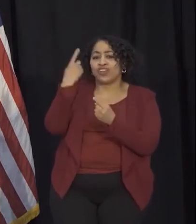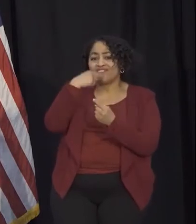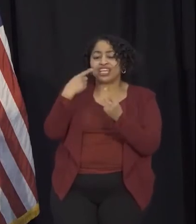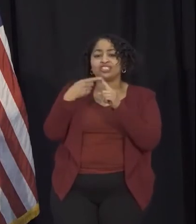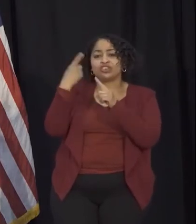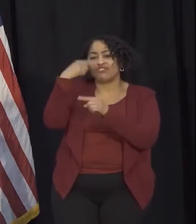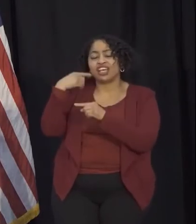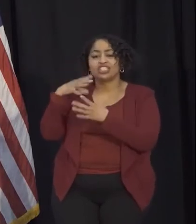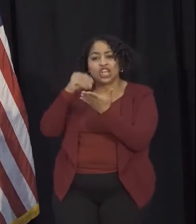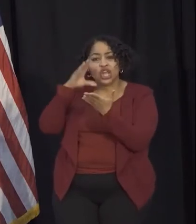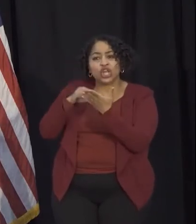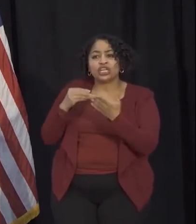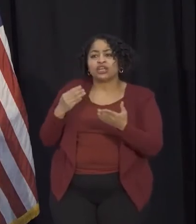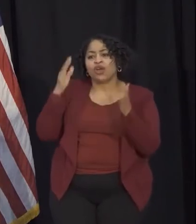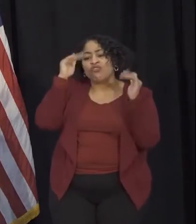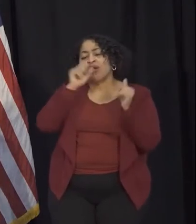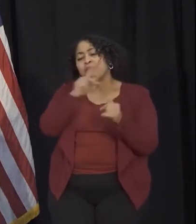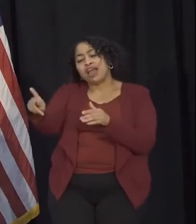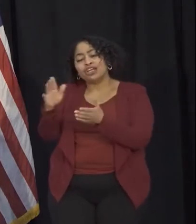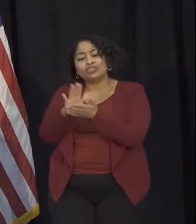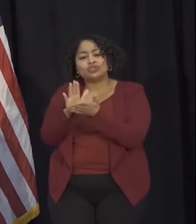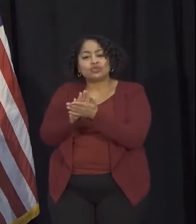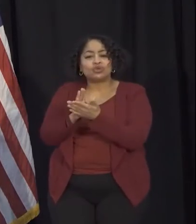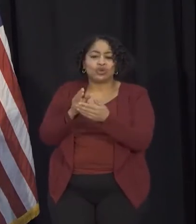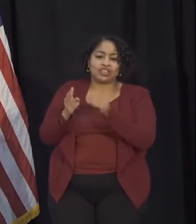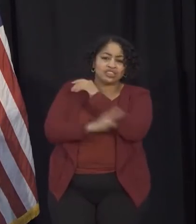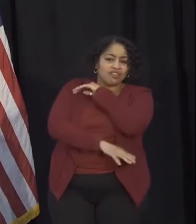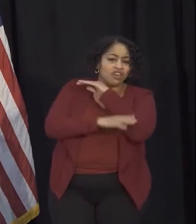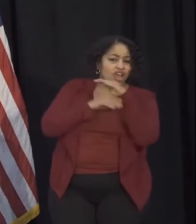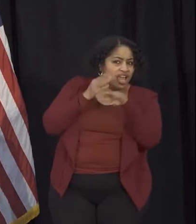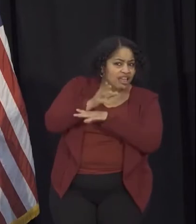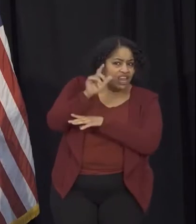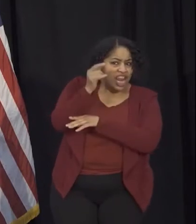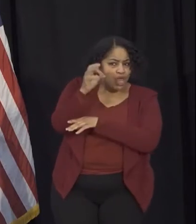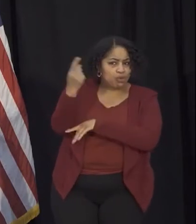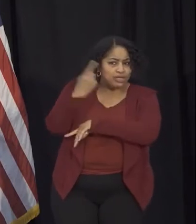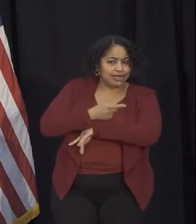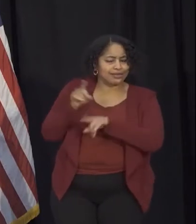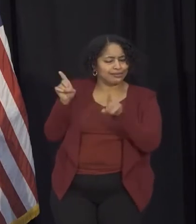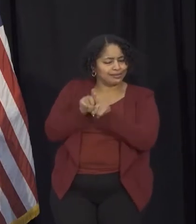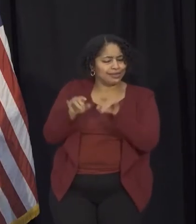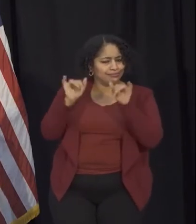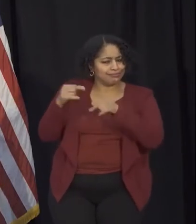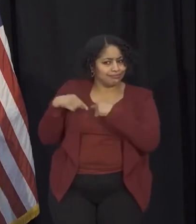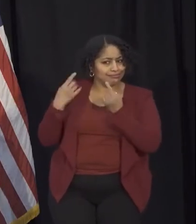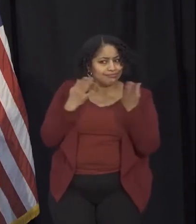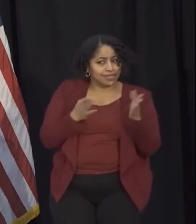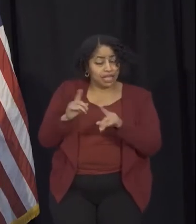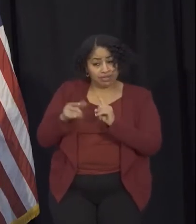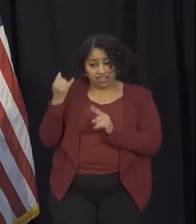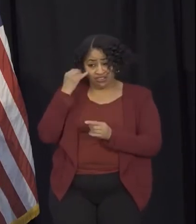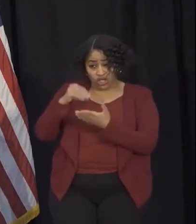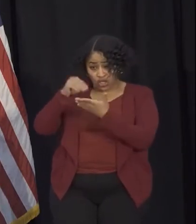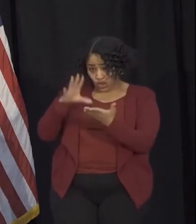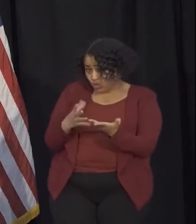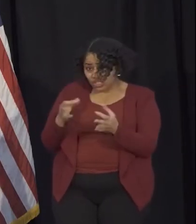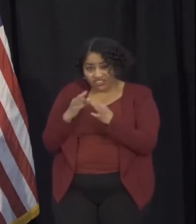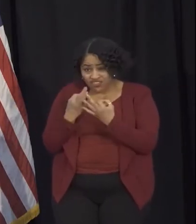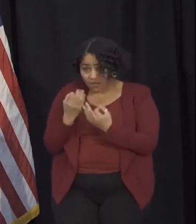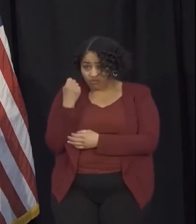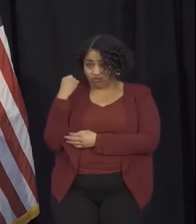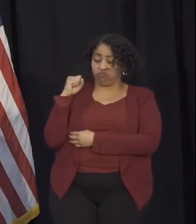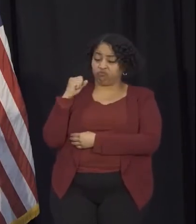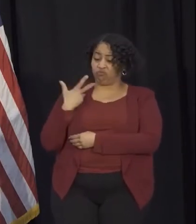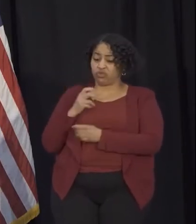Hopefully, we'll be back to school in the fall after Labor Day as planned. But if students or families are reluctant to